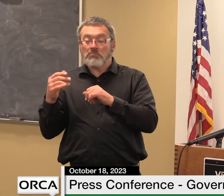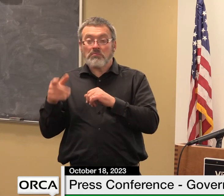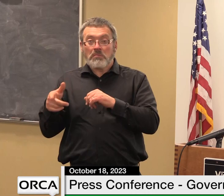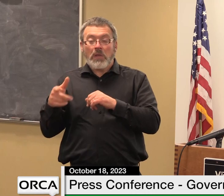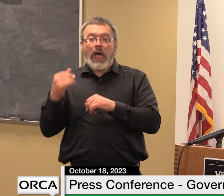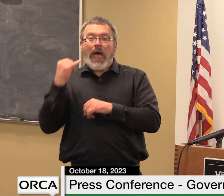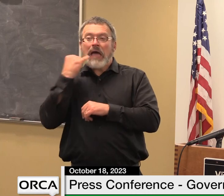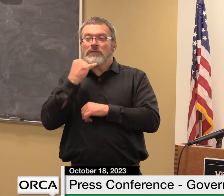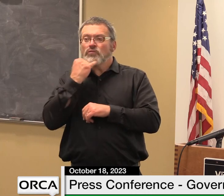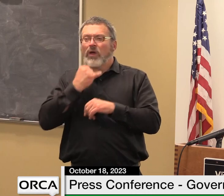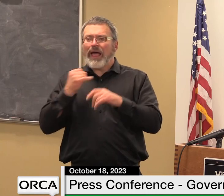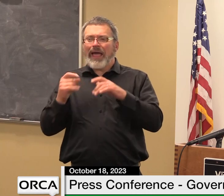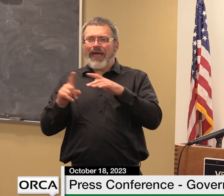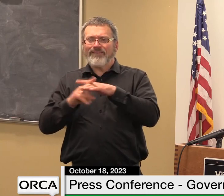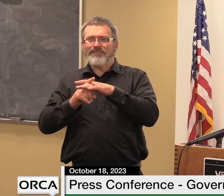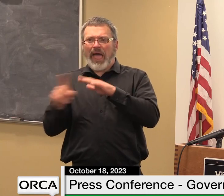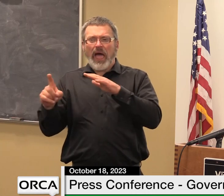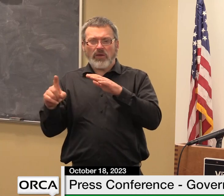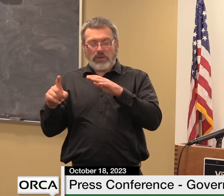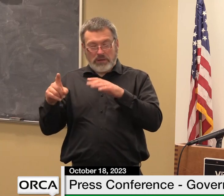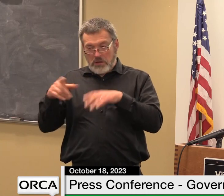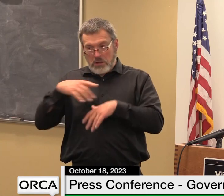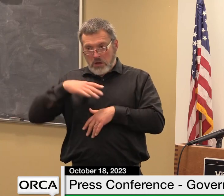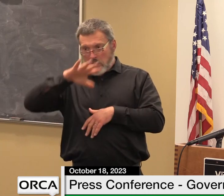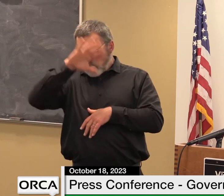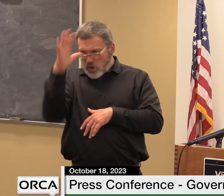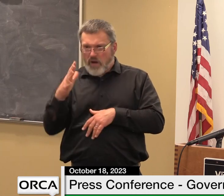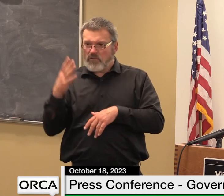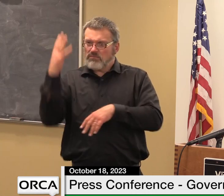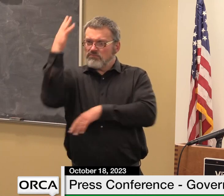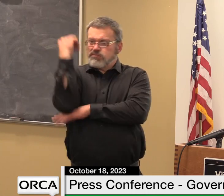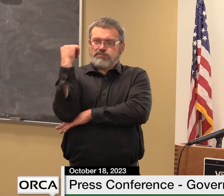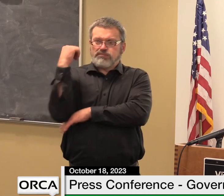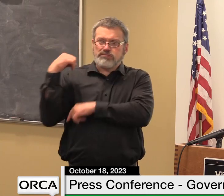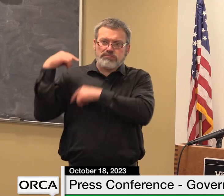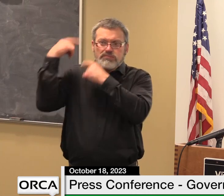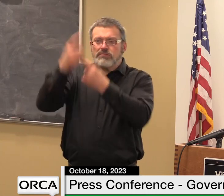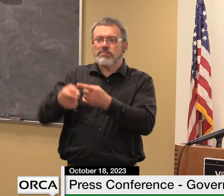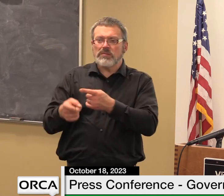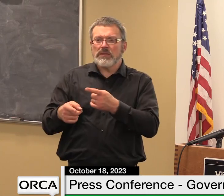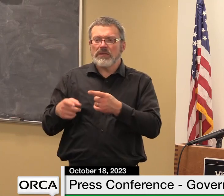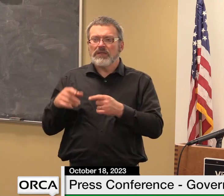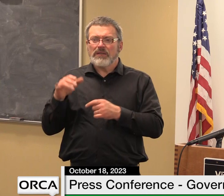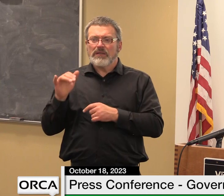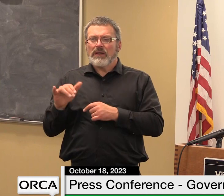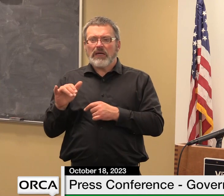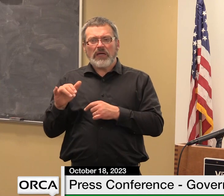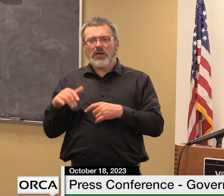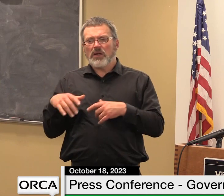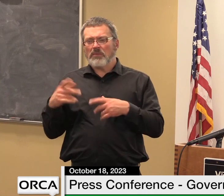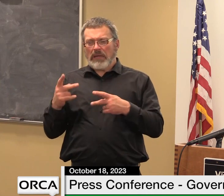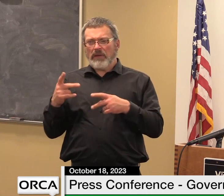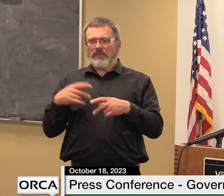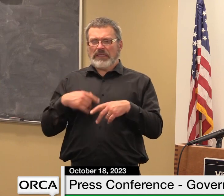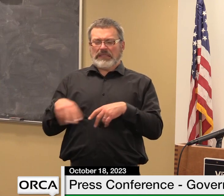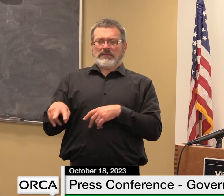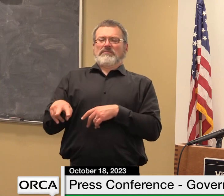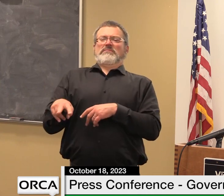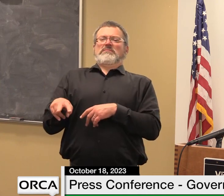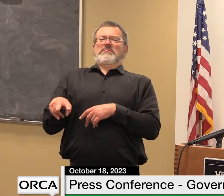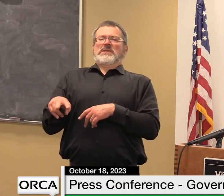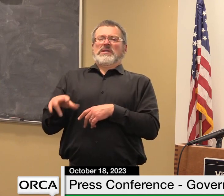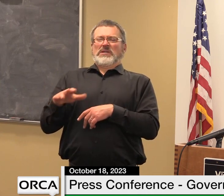of unprecedented evacuation order that they gave has been widely condemned by, you